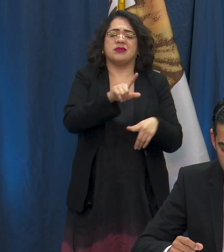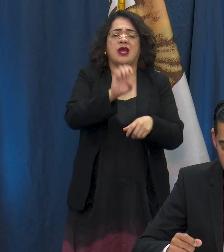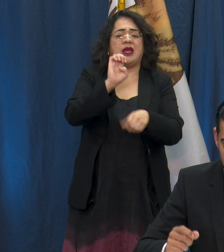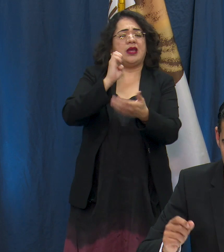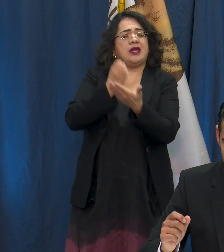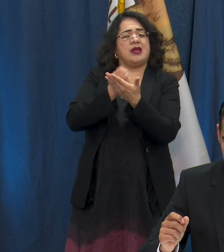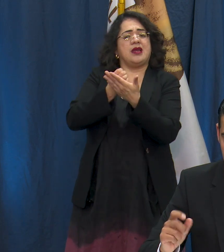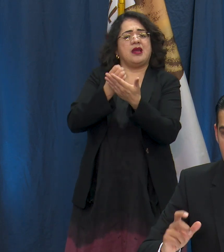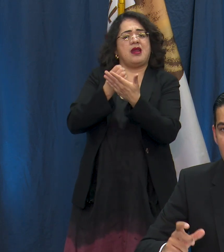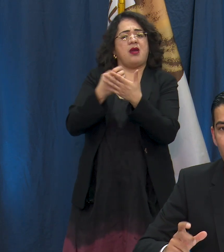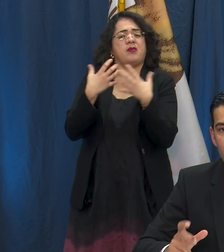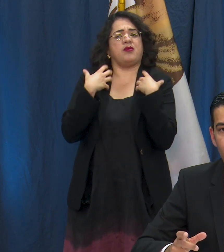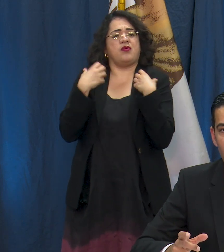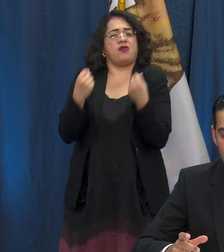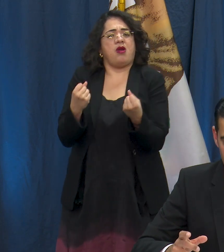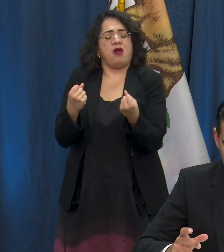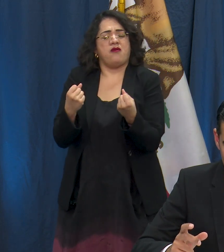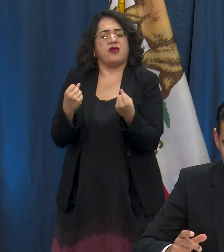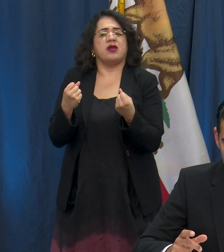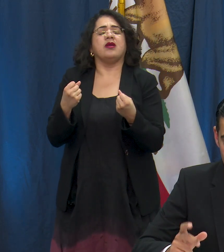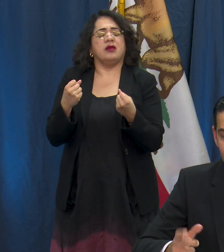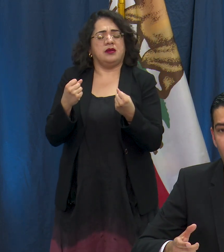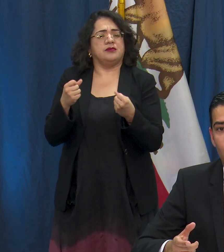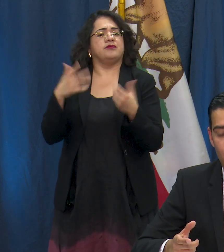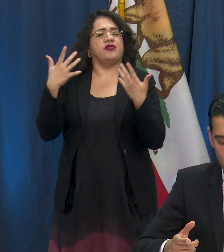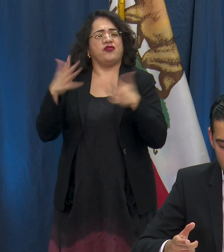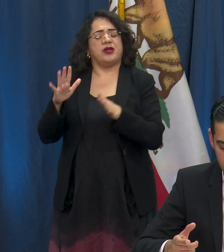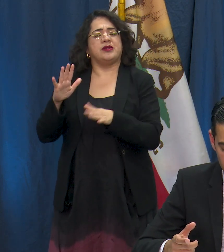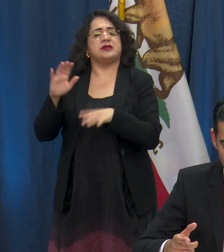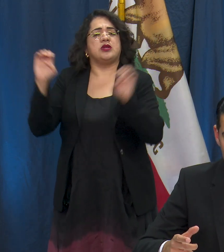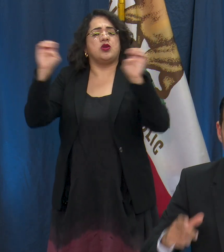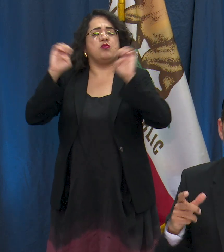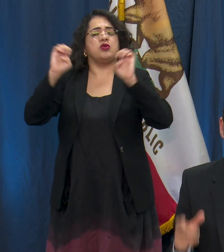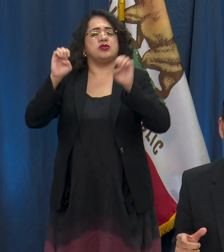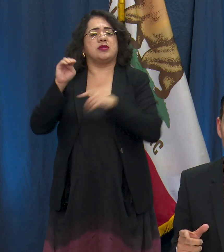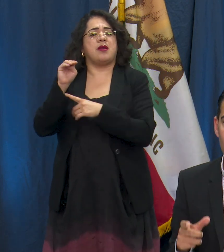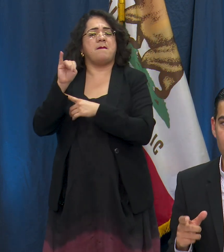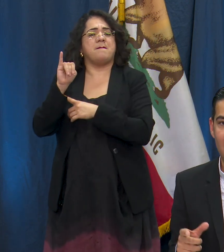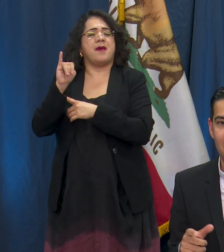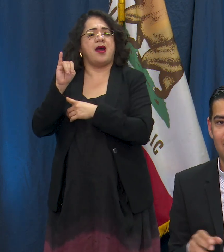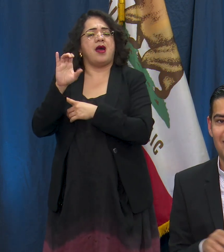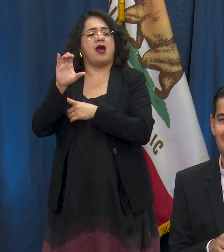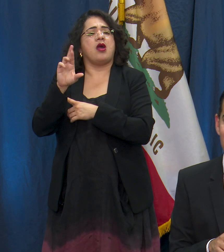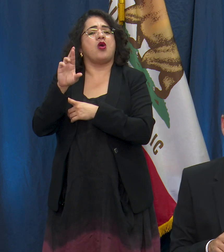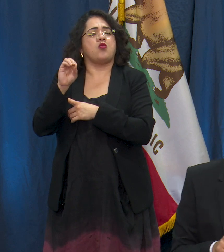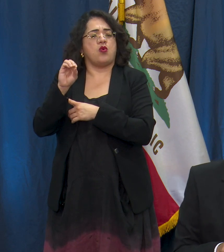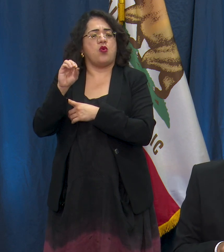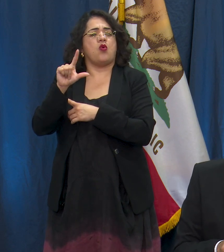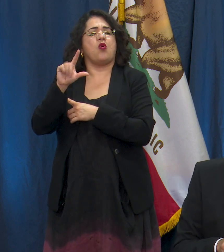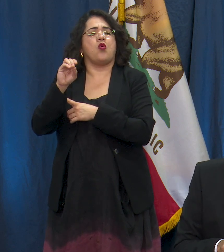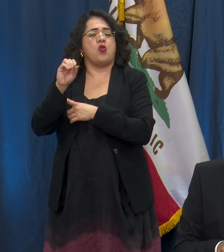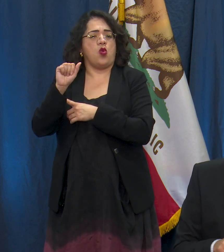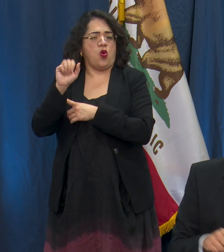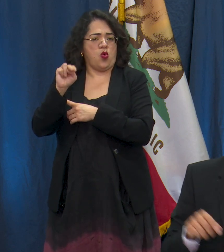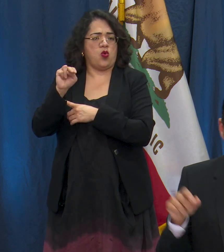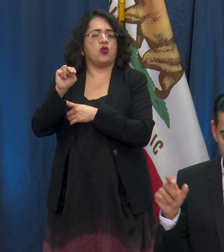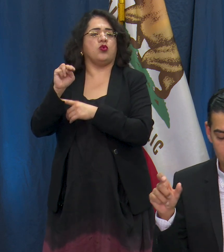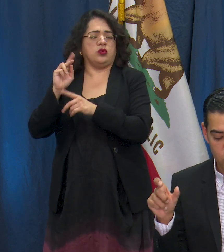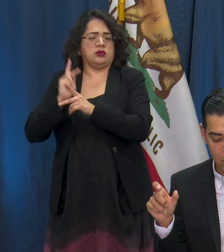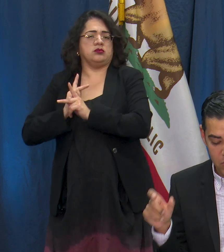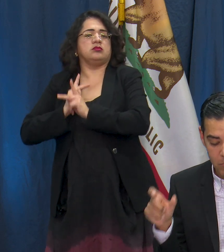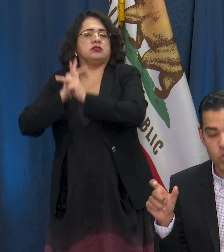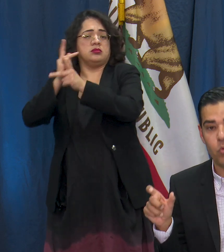recovery. They have put in place an emergency microloan program that currently is providing $10,000 loans